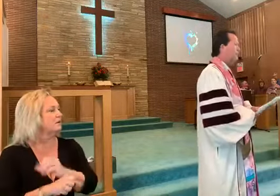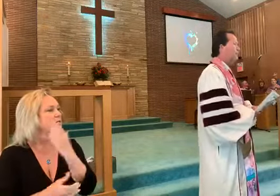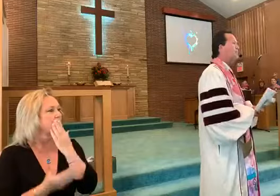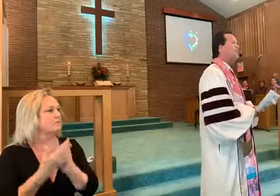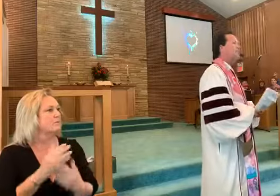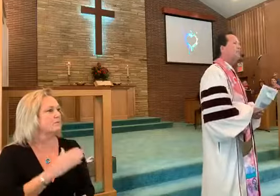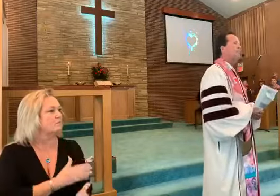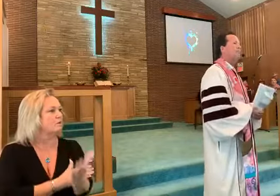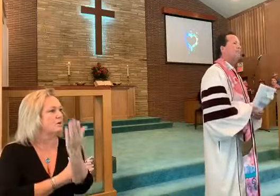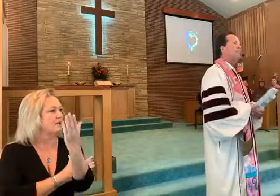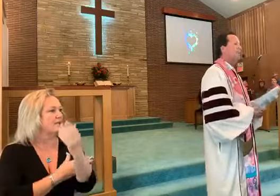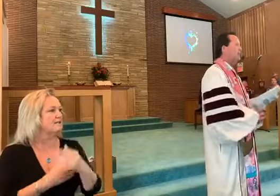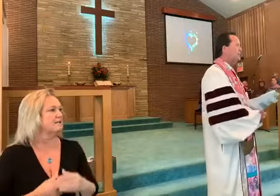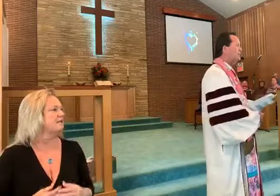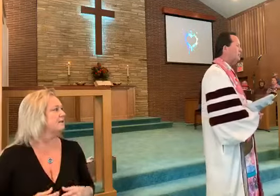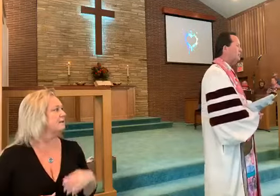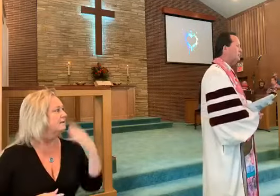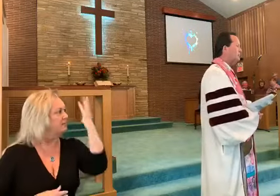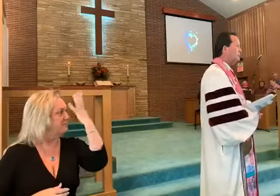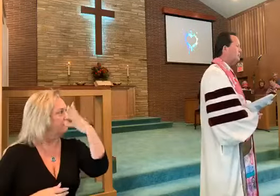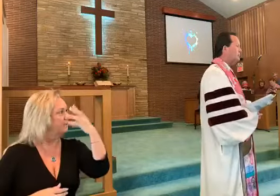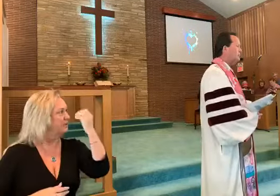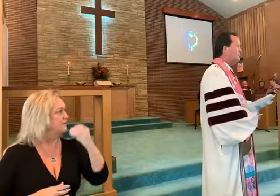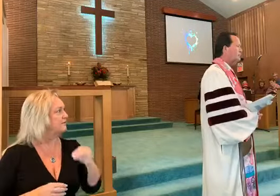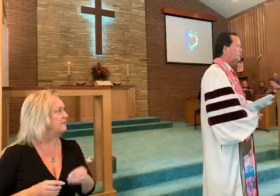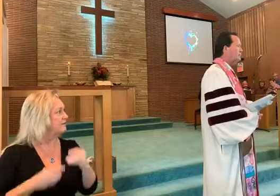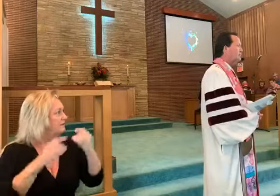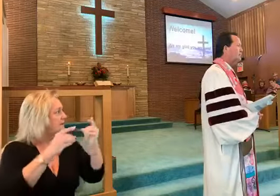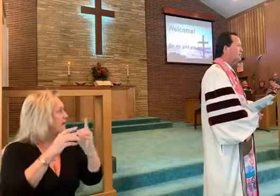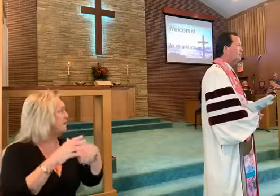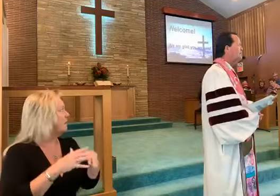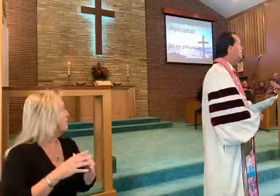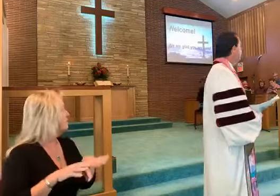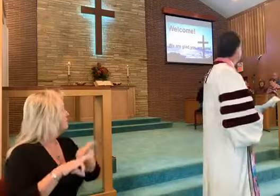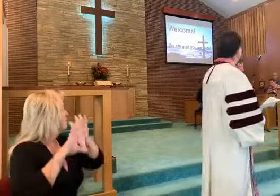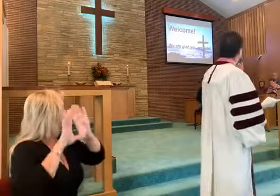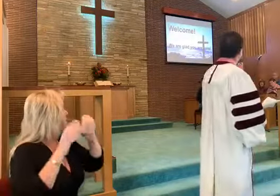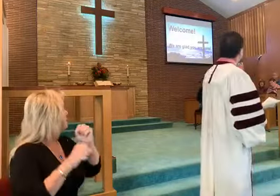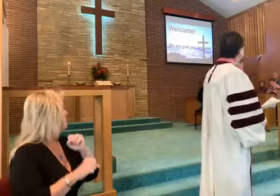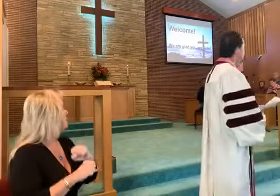morning. I love the display up on the screen.